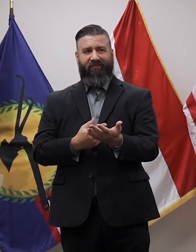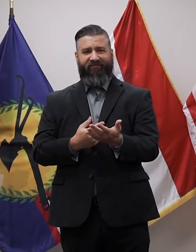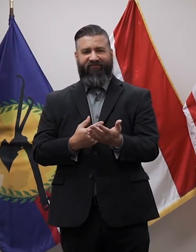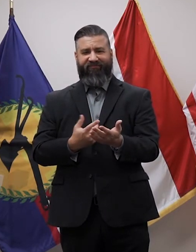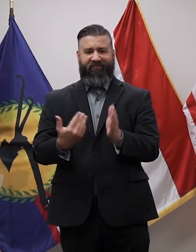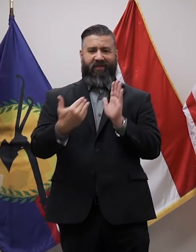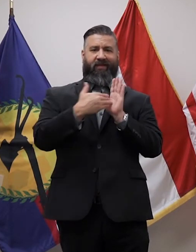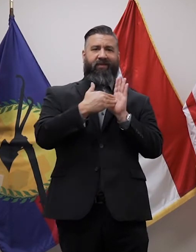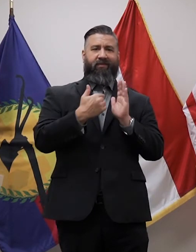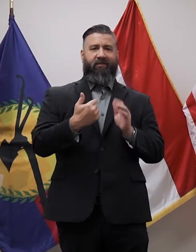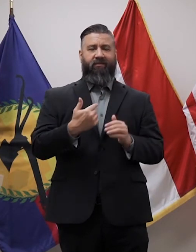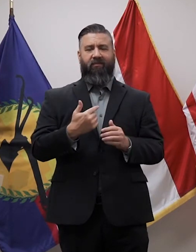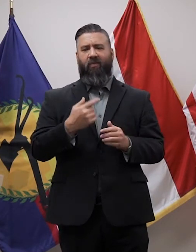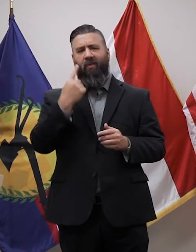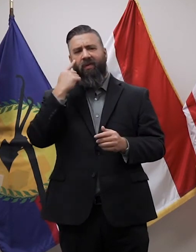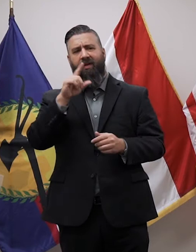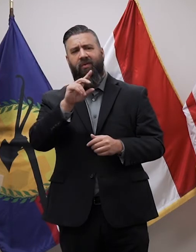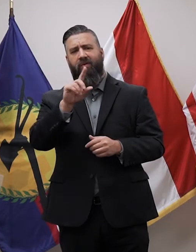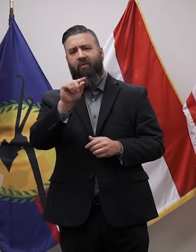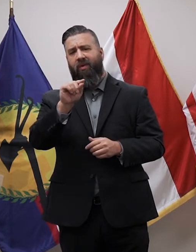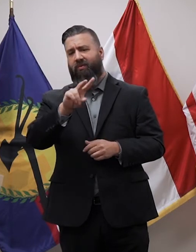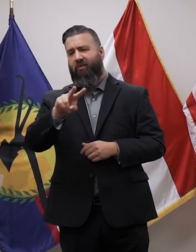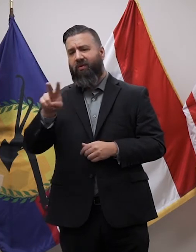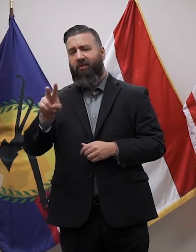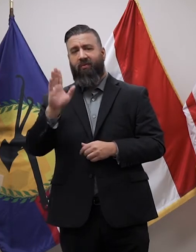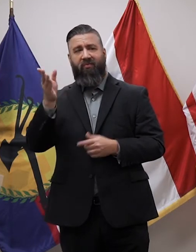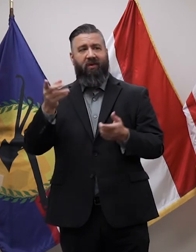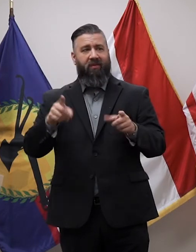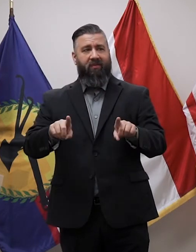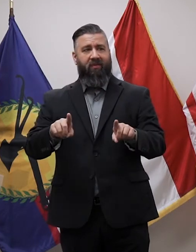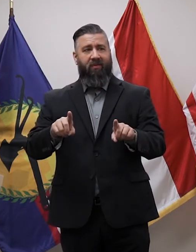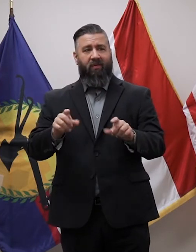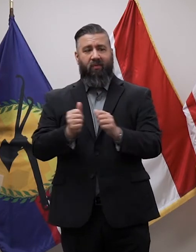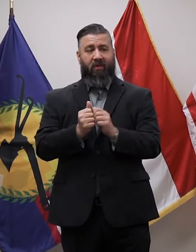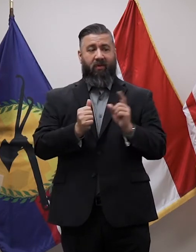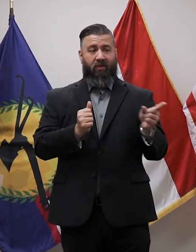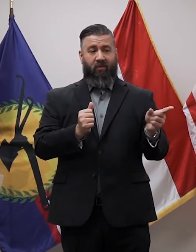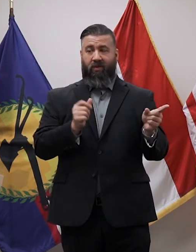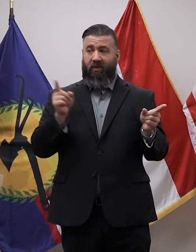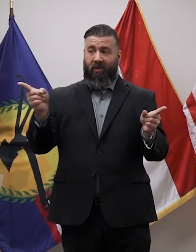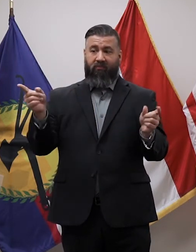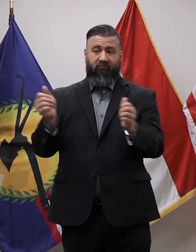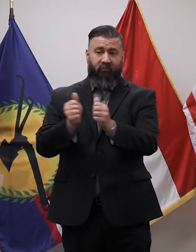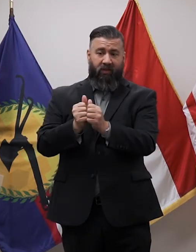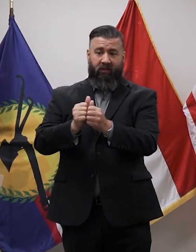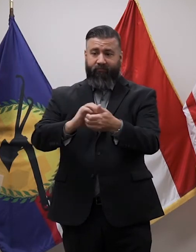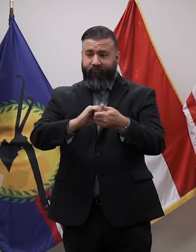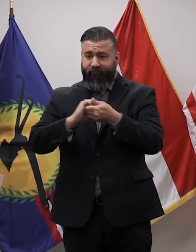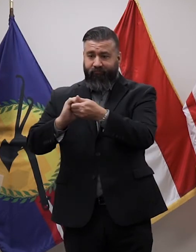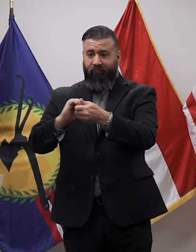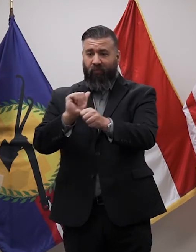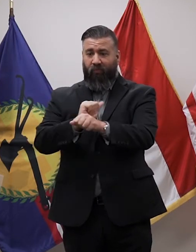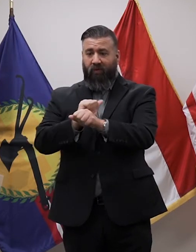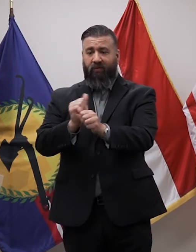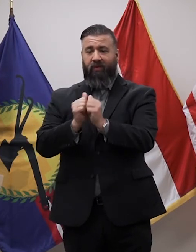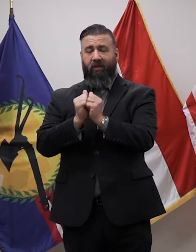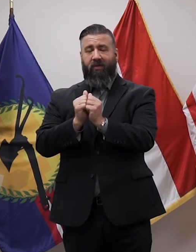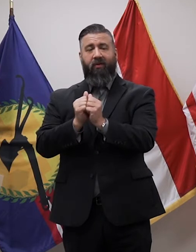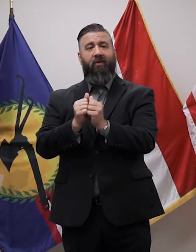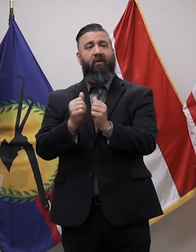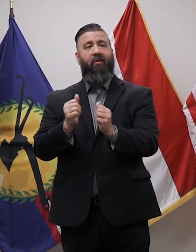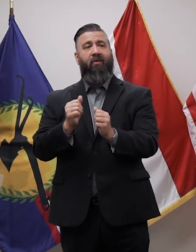you, what do you think 2022 will bring as far as you working together with the council, with COVID